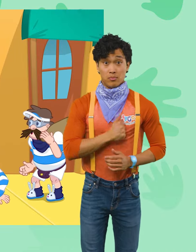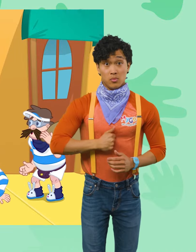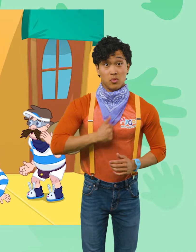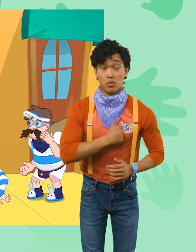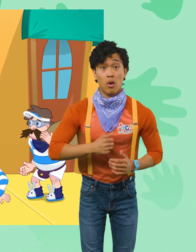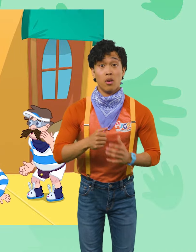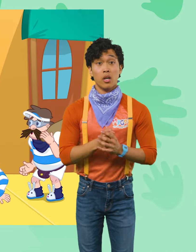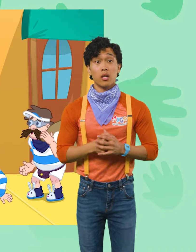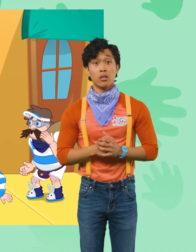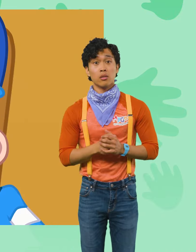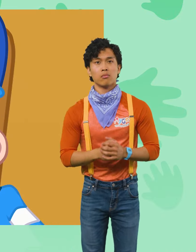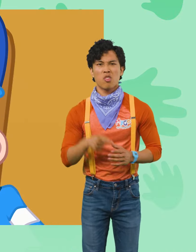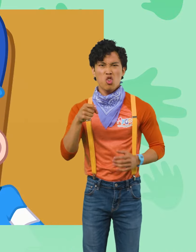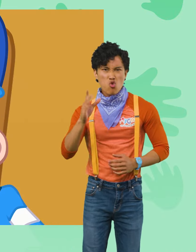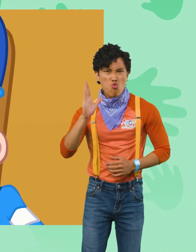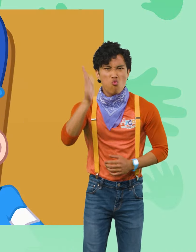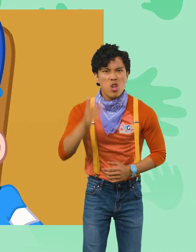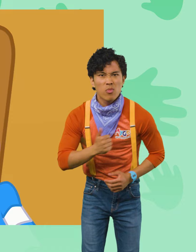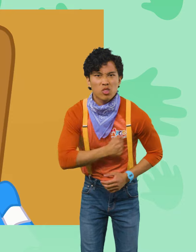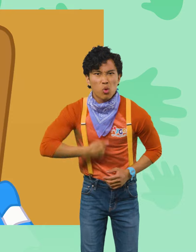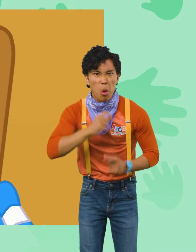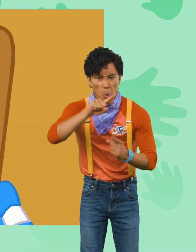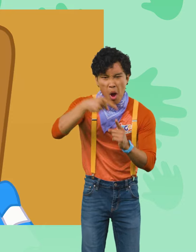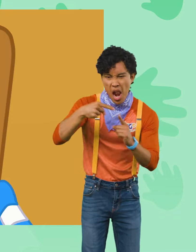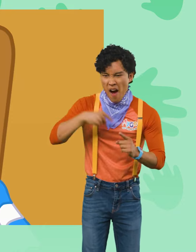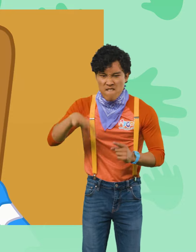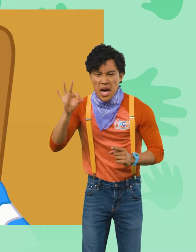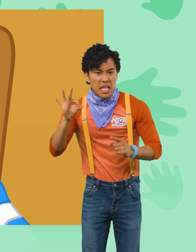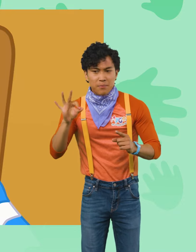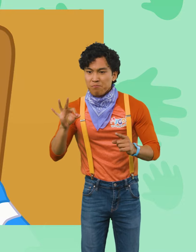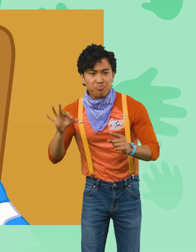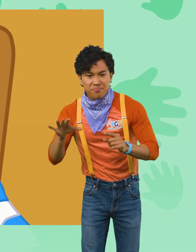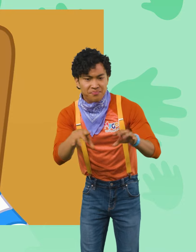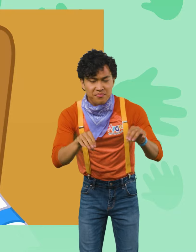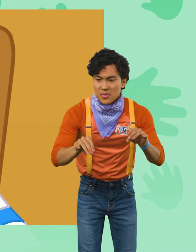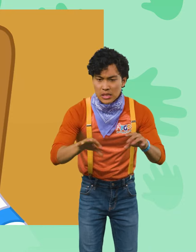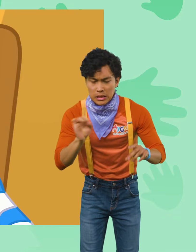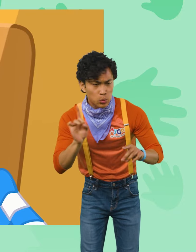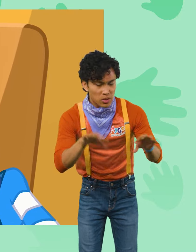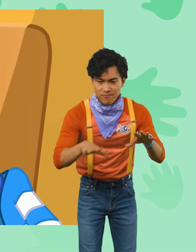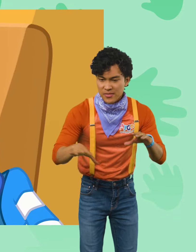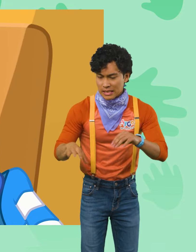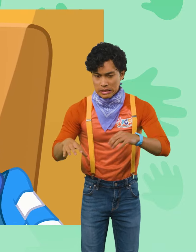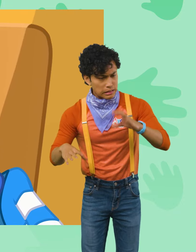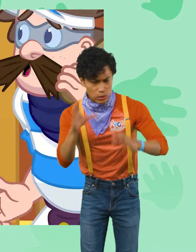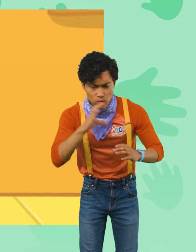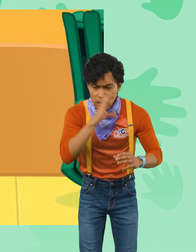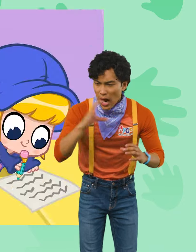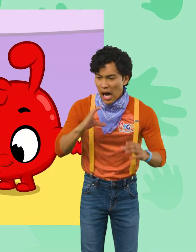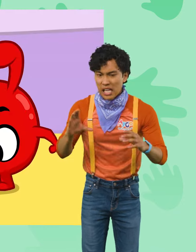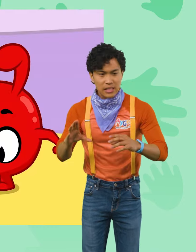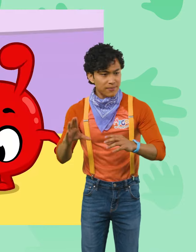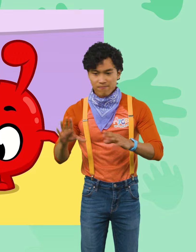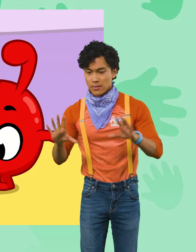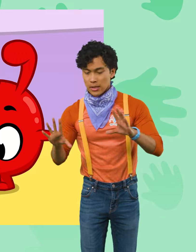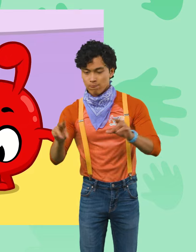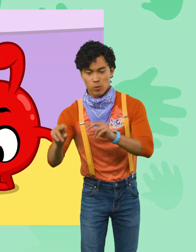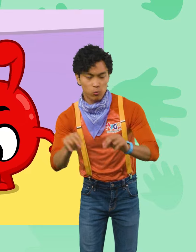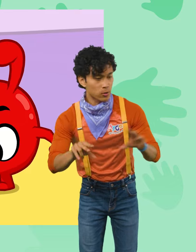Oops. Sorry. You will be sorry once I find... Where is it? Let me